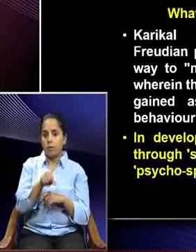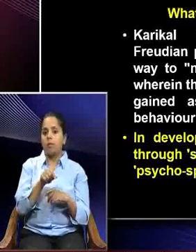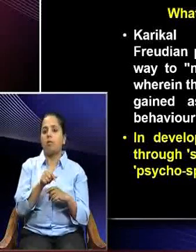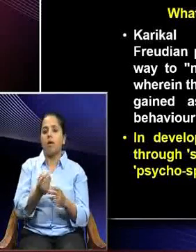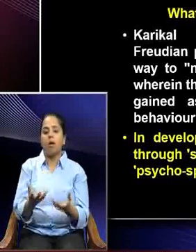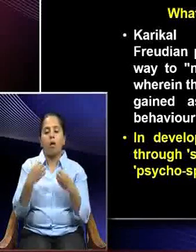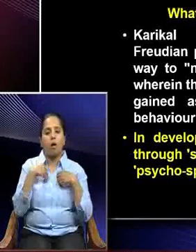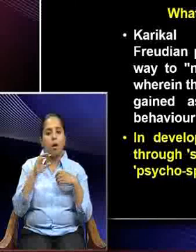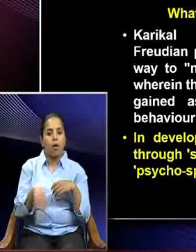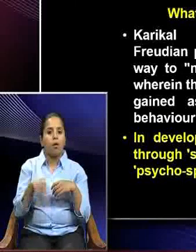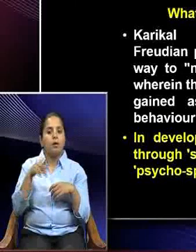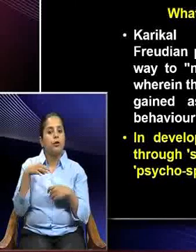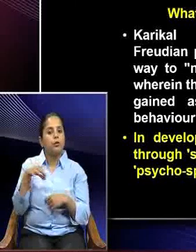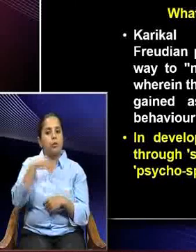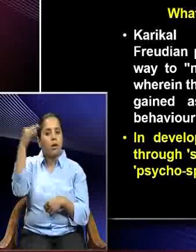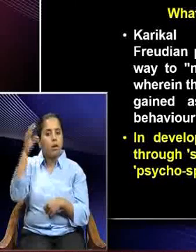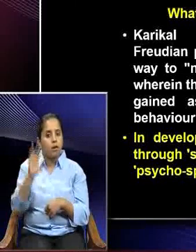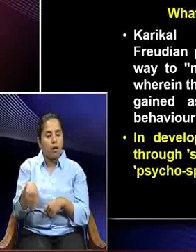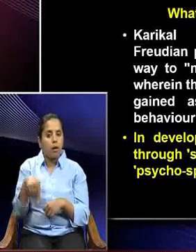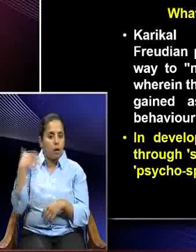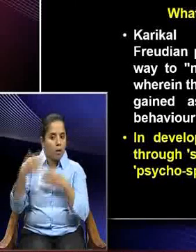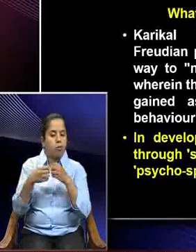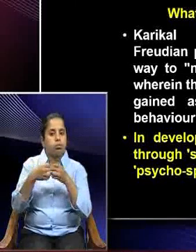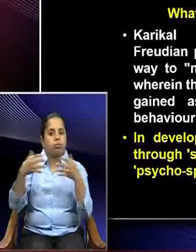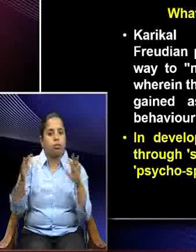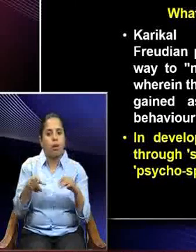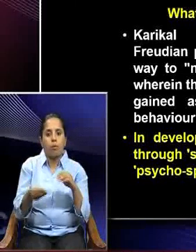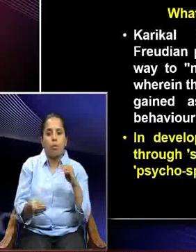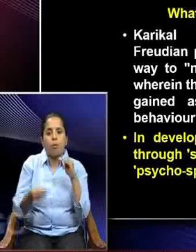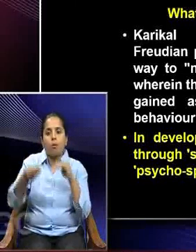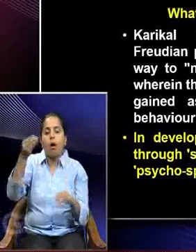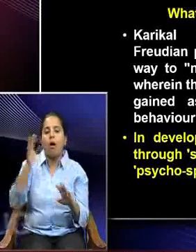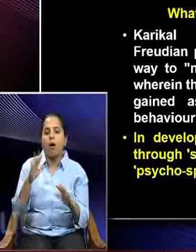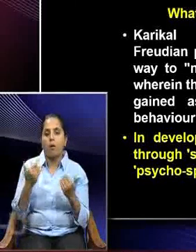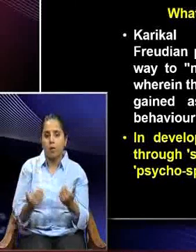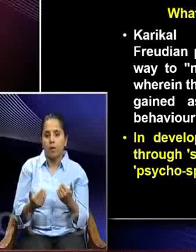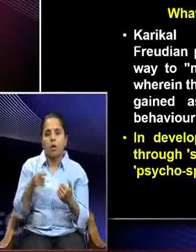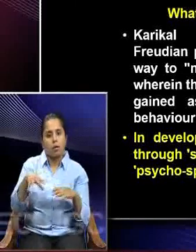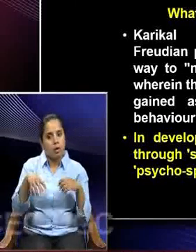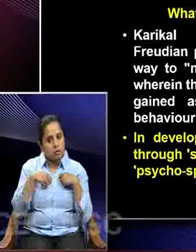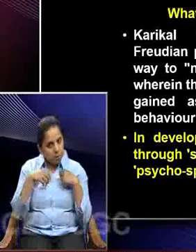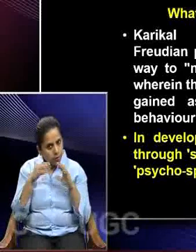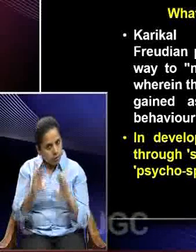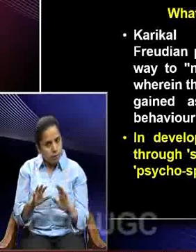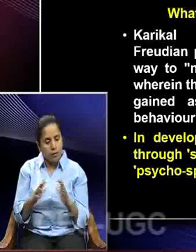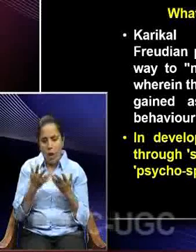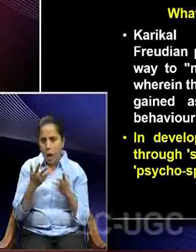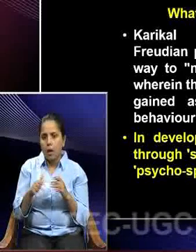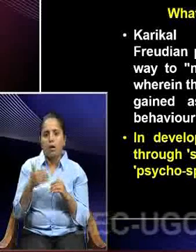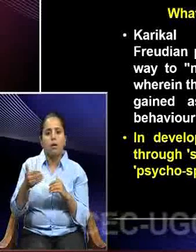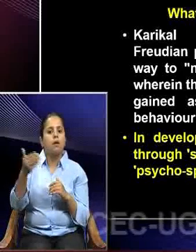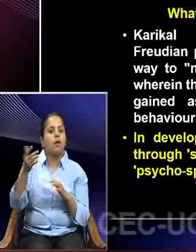gained, spiritual metaphors, they have gained ascendancy. They are increasingly being accepted whenever we have